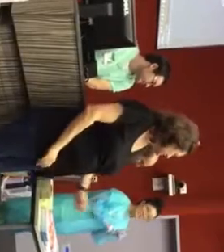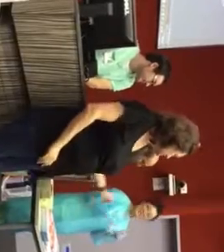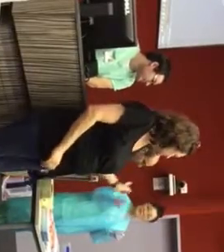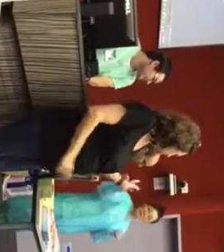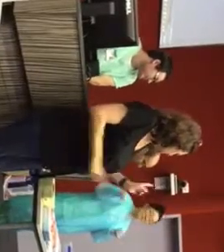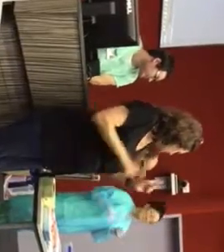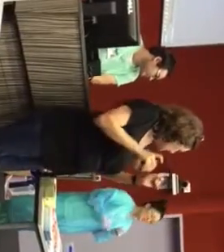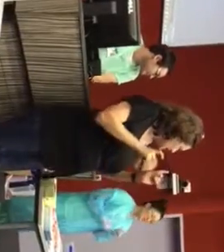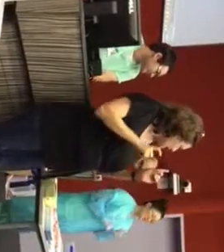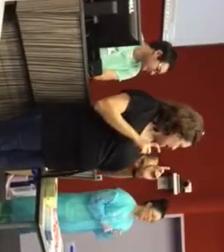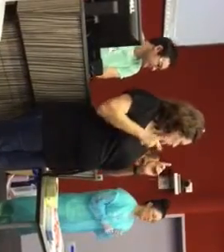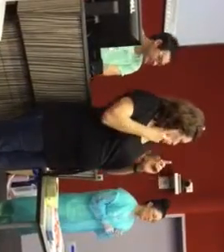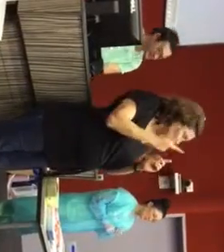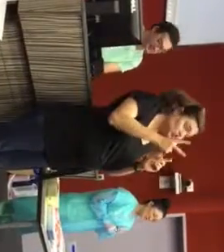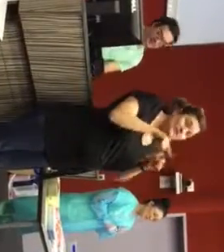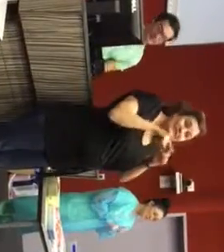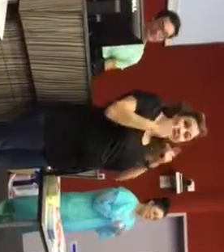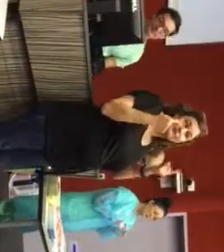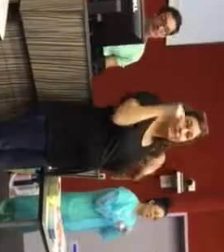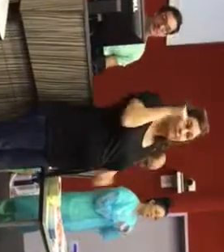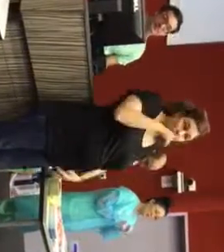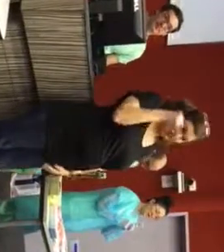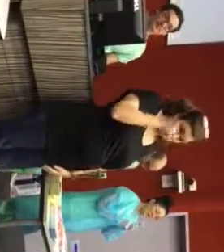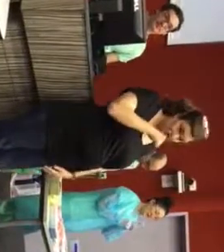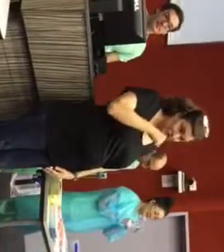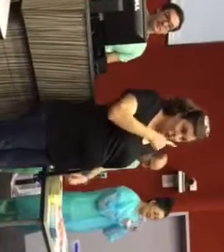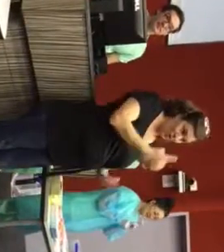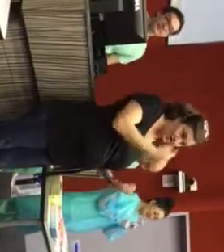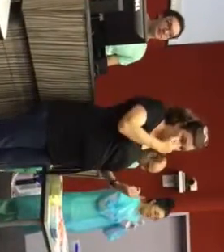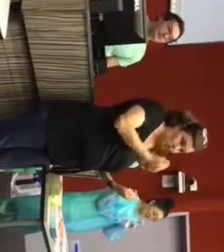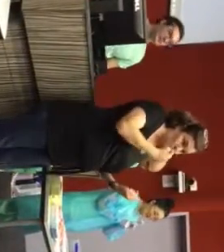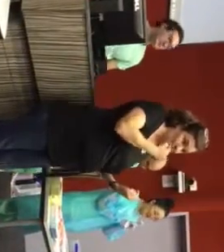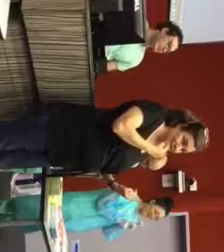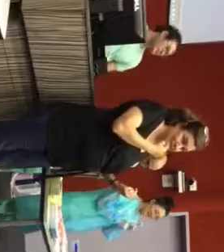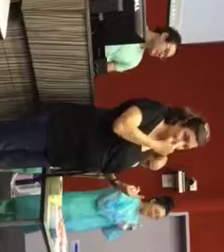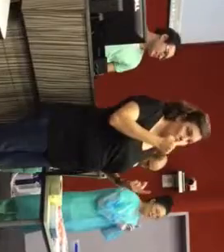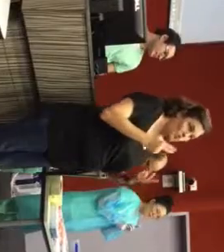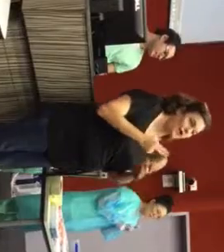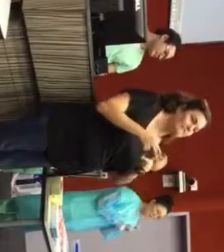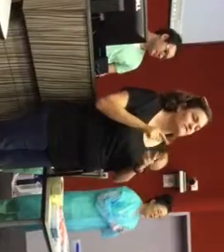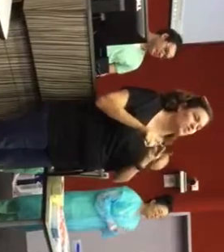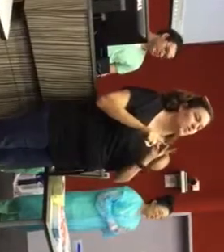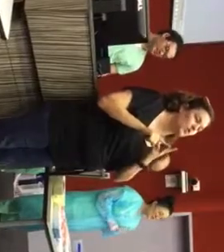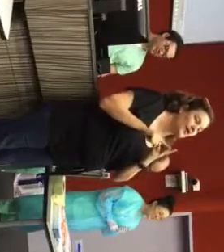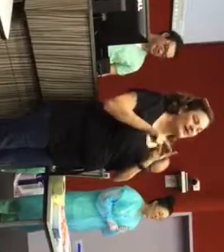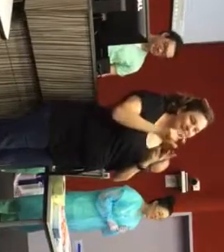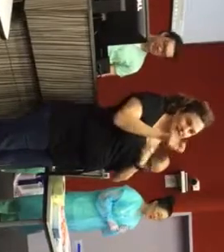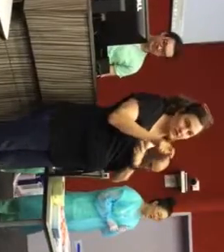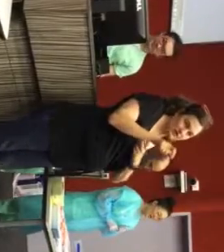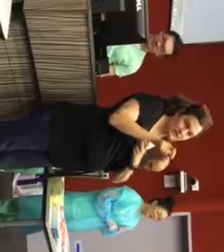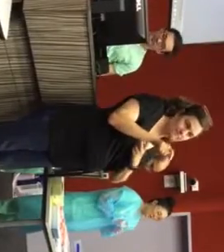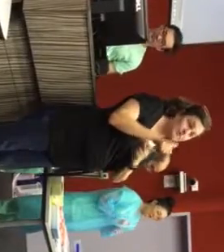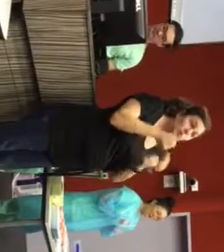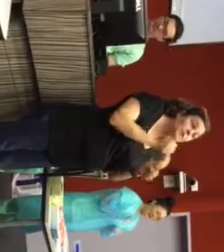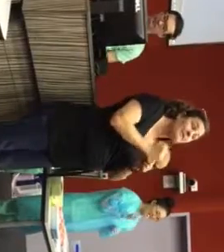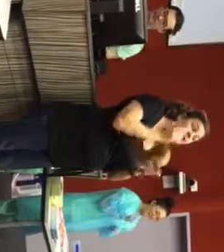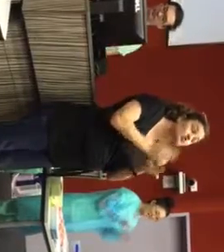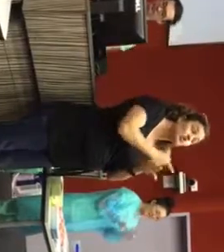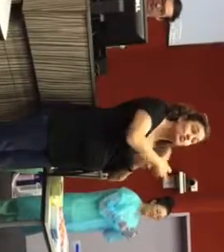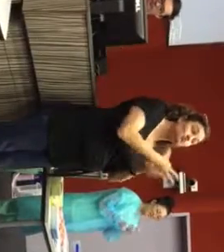denture brush and ordinary brush as well. It's good to keep it dry, and also maybe once a week you